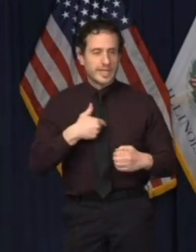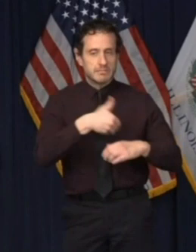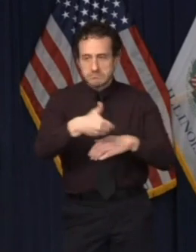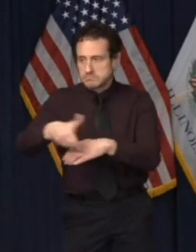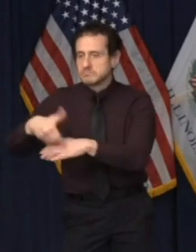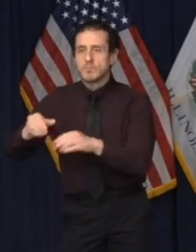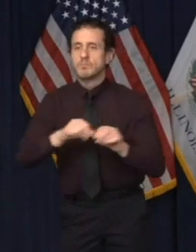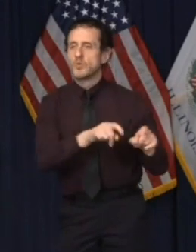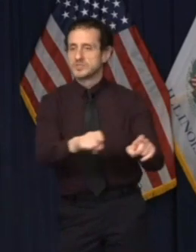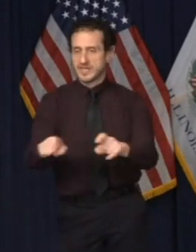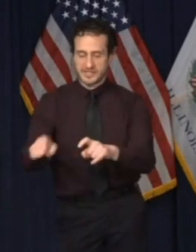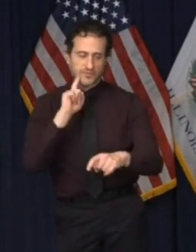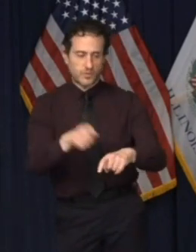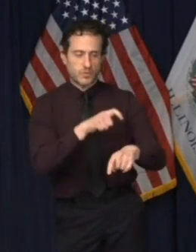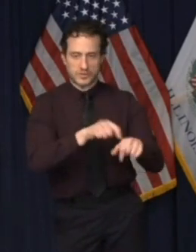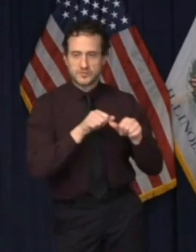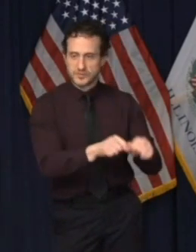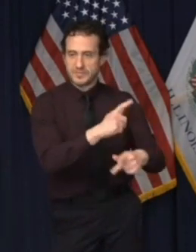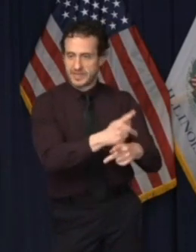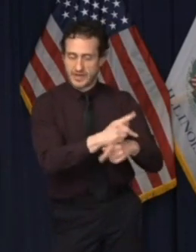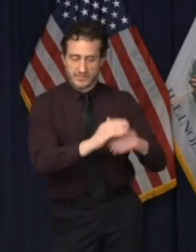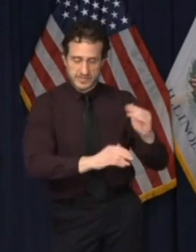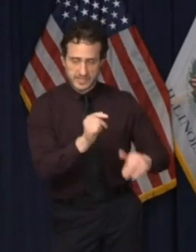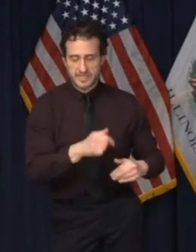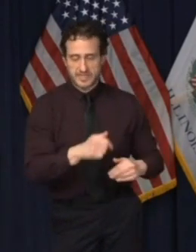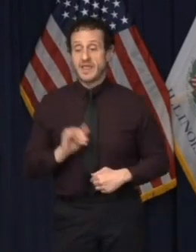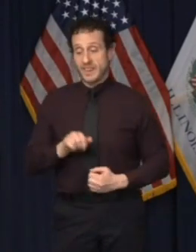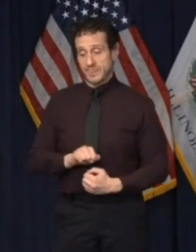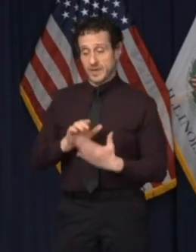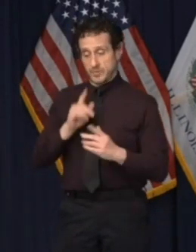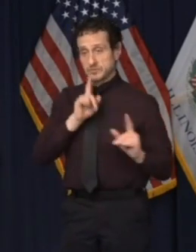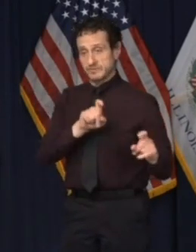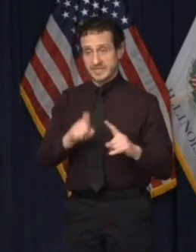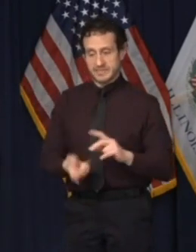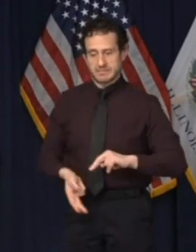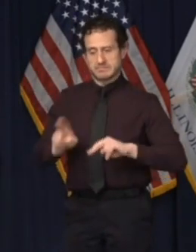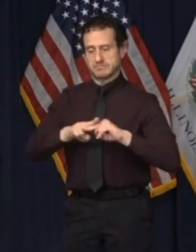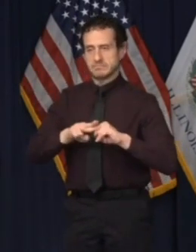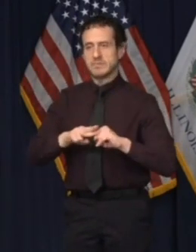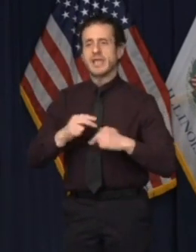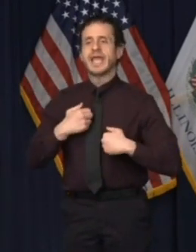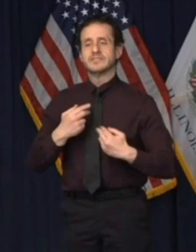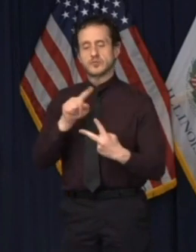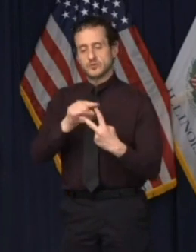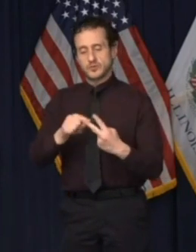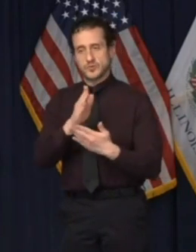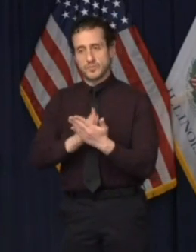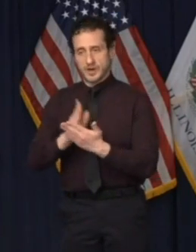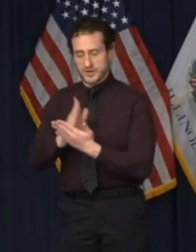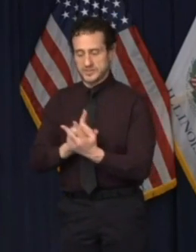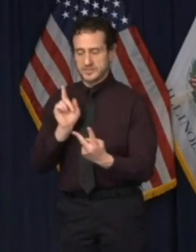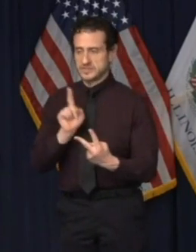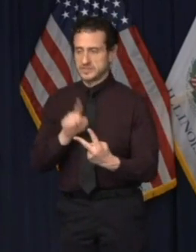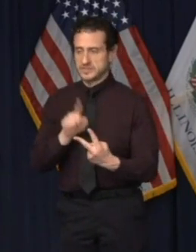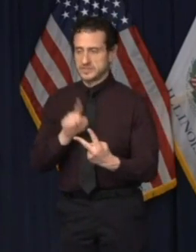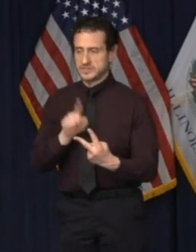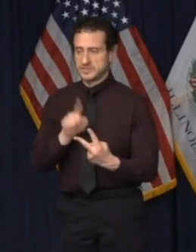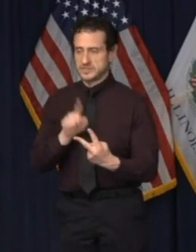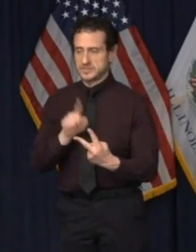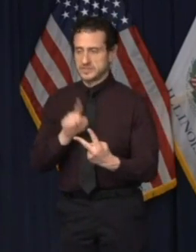We're implementing a two-pronged approach to this work. First, let's discuss facilities without